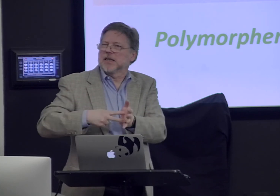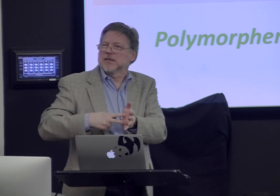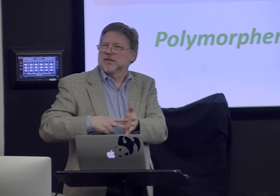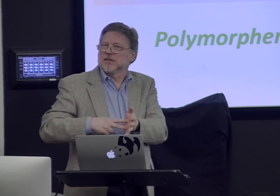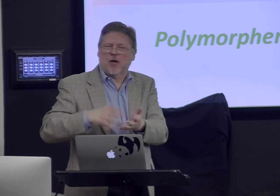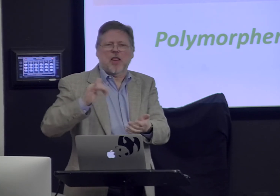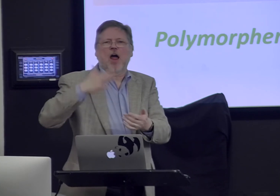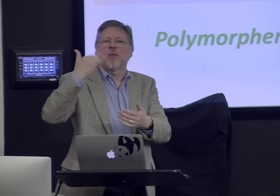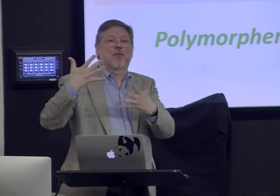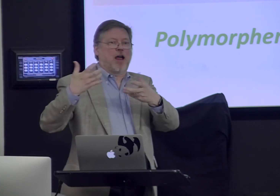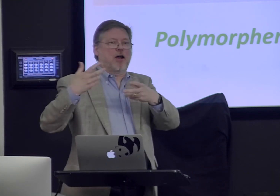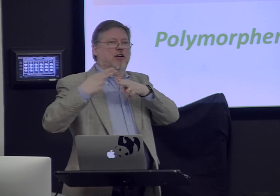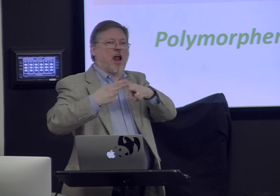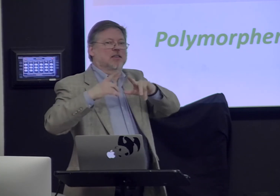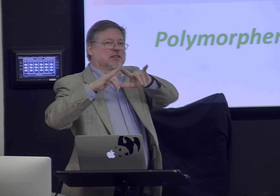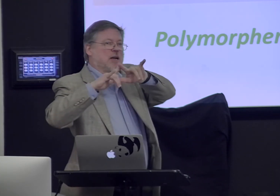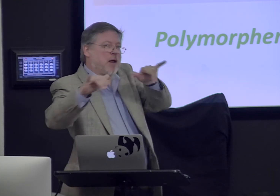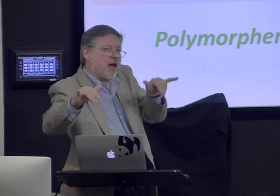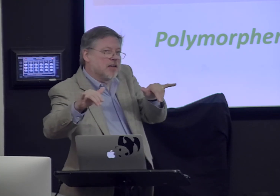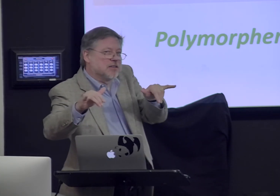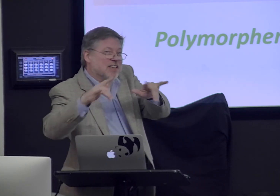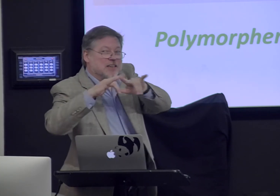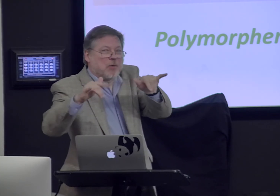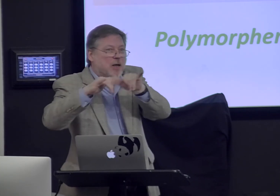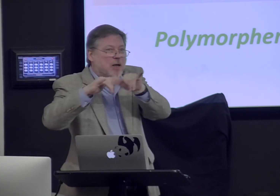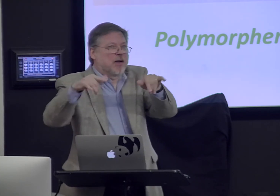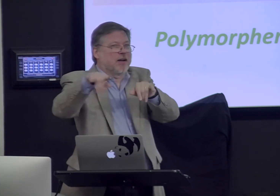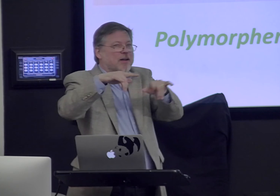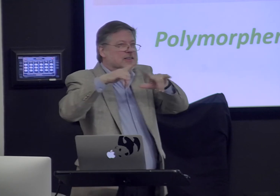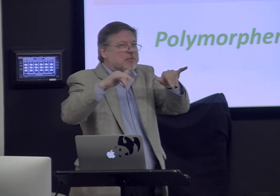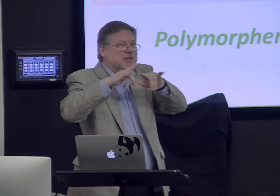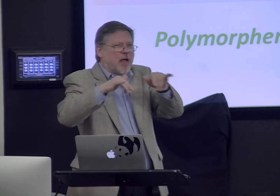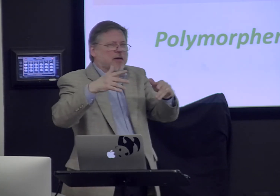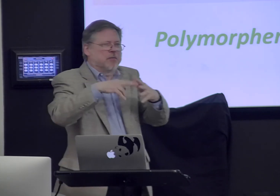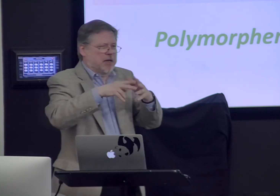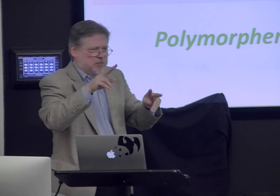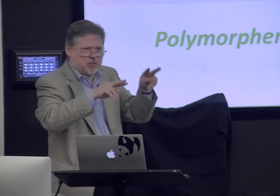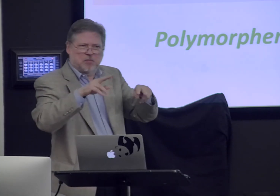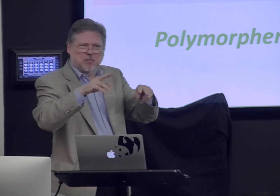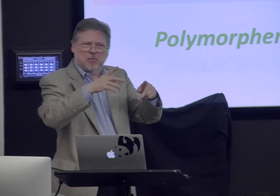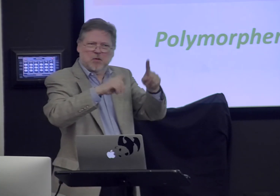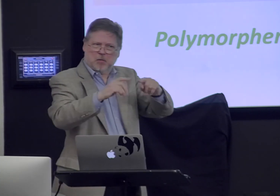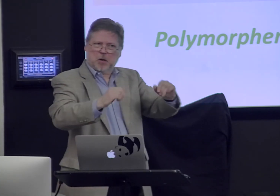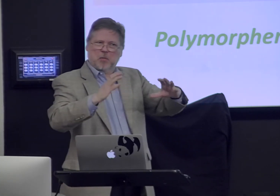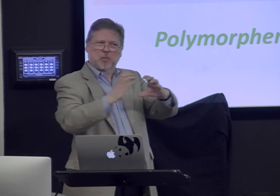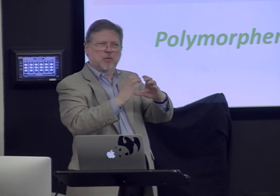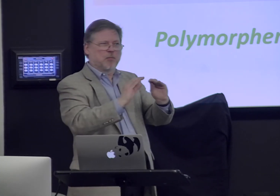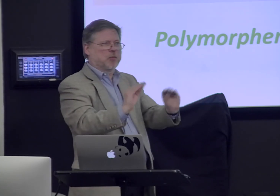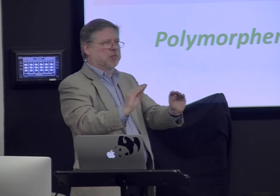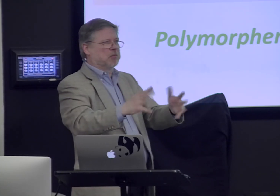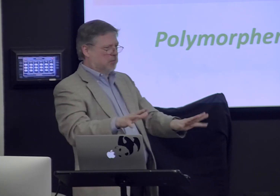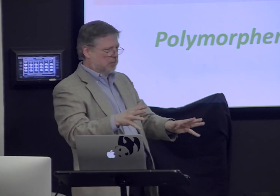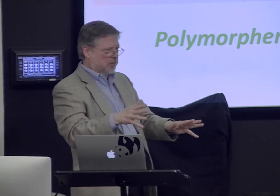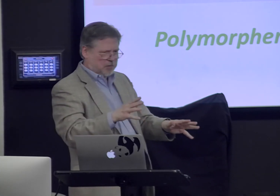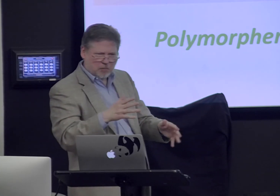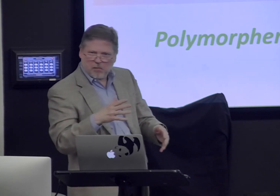as being monosyllabic. So this is also an indication of a view of sign